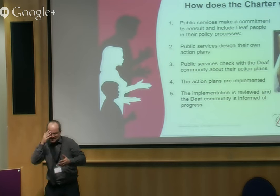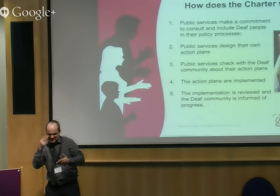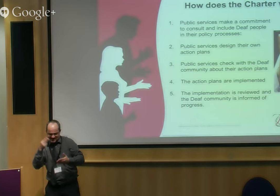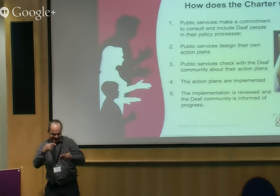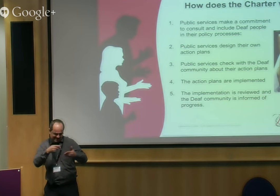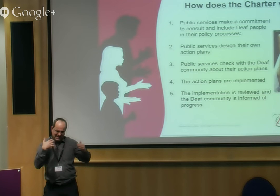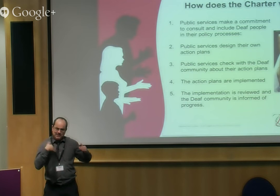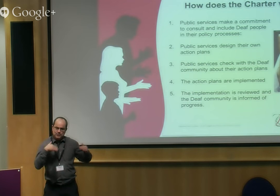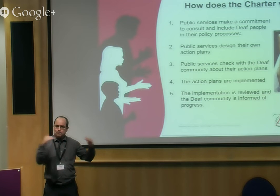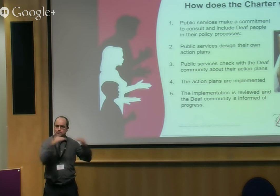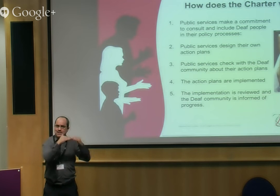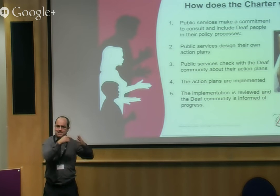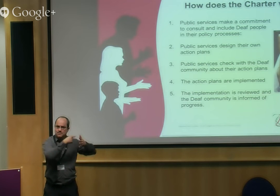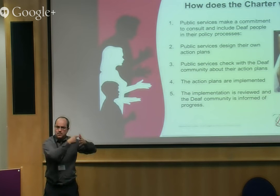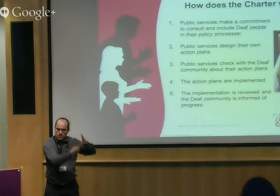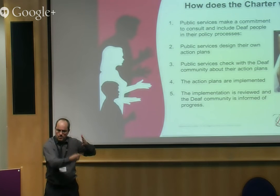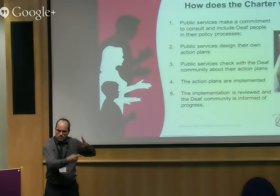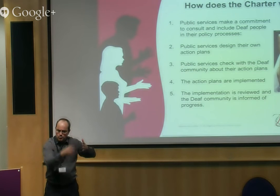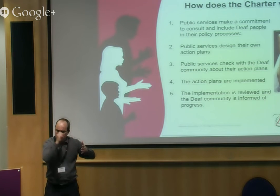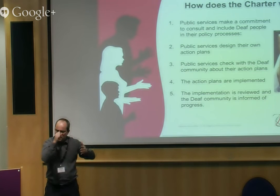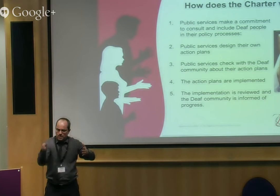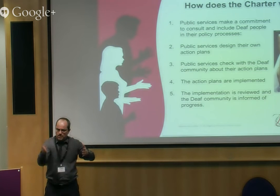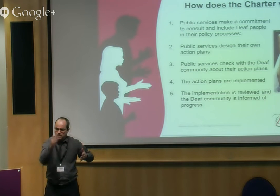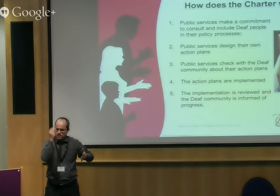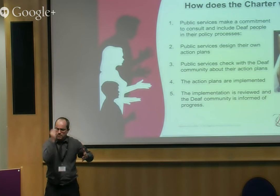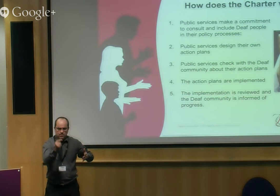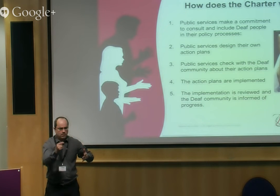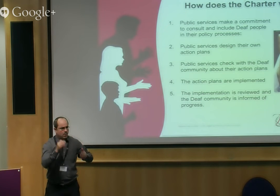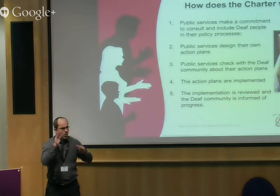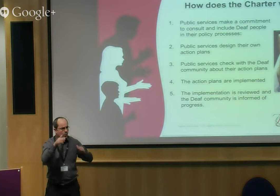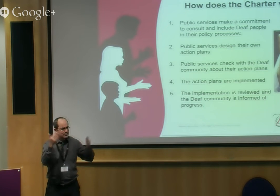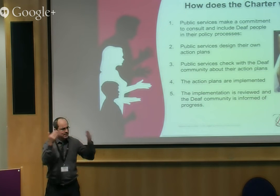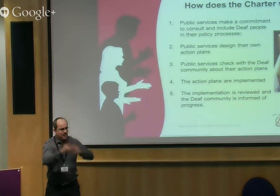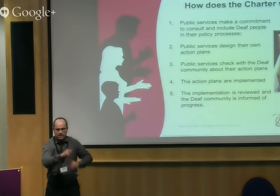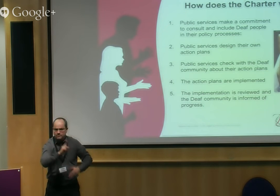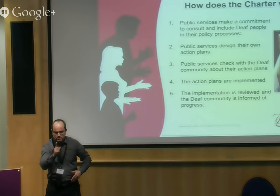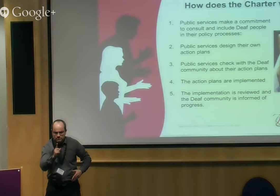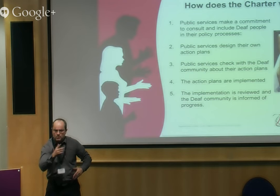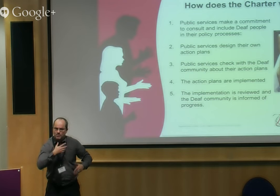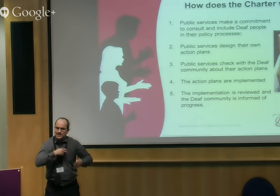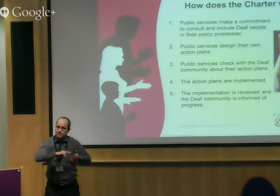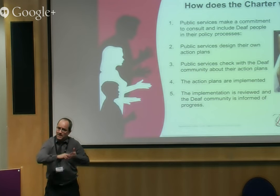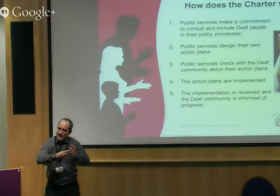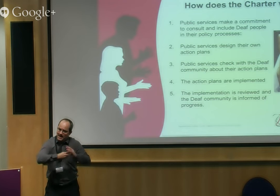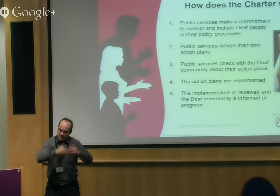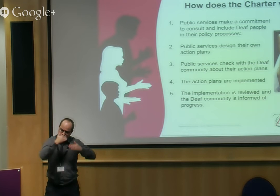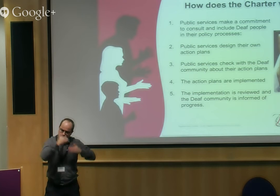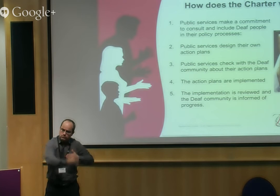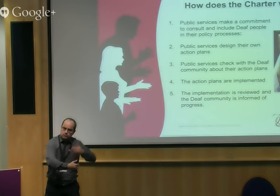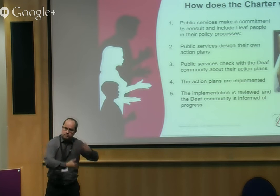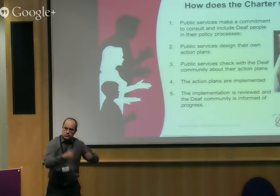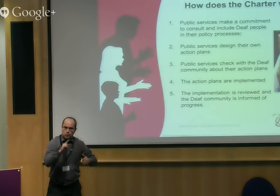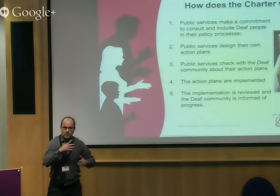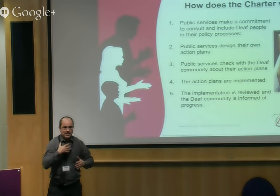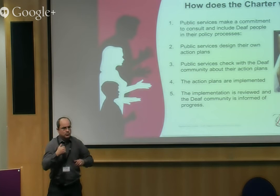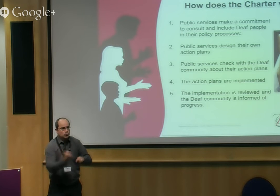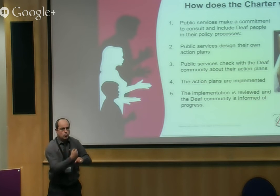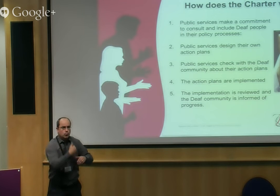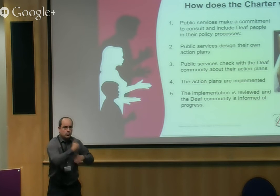council sign the charter, there are actions that they commit to, but they're not going to change overnight.